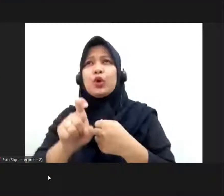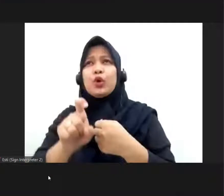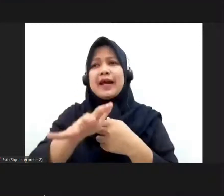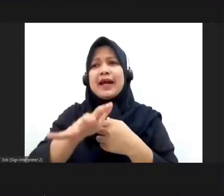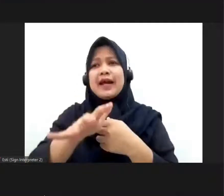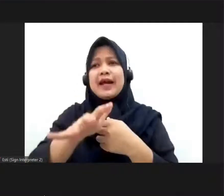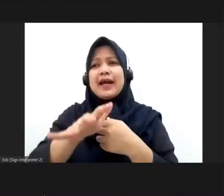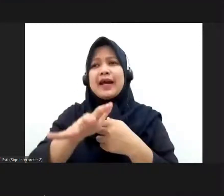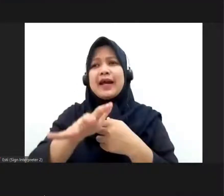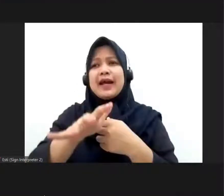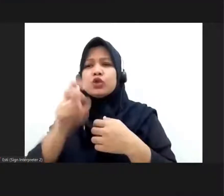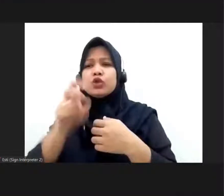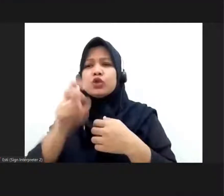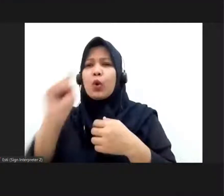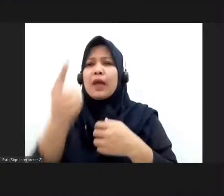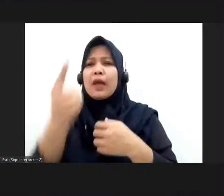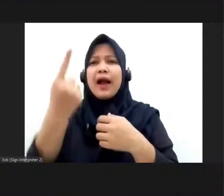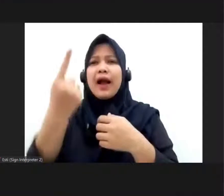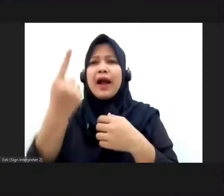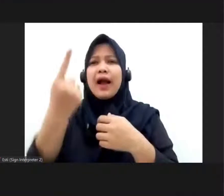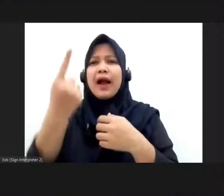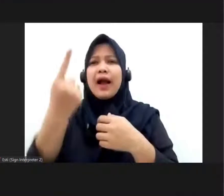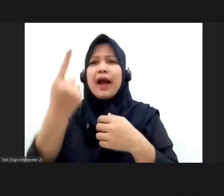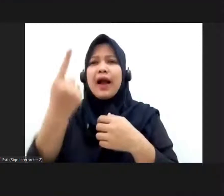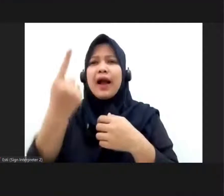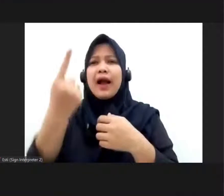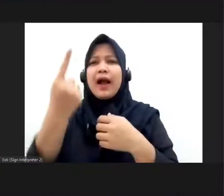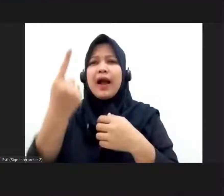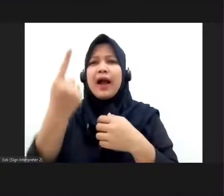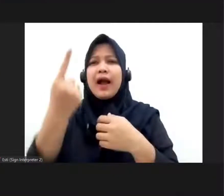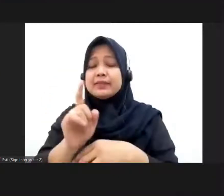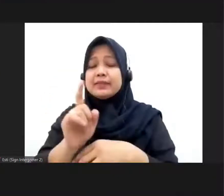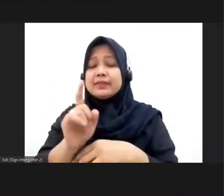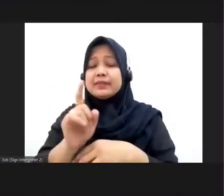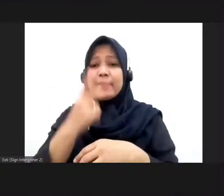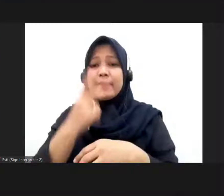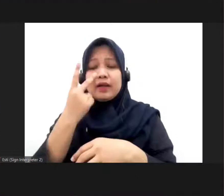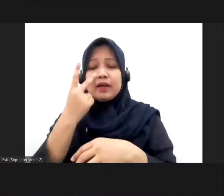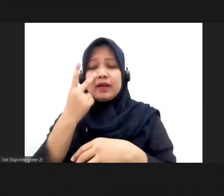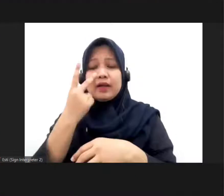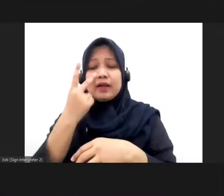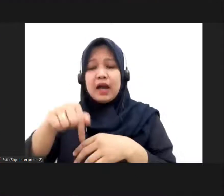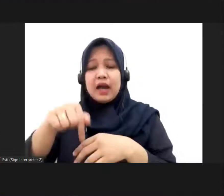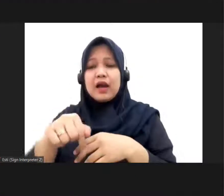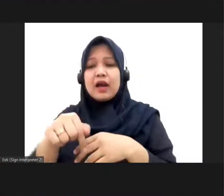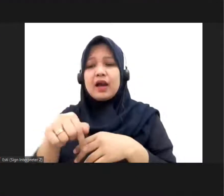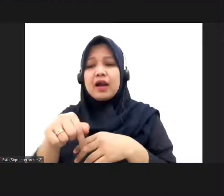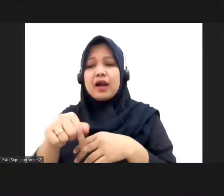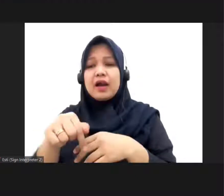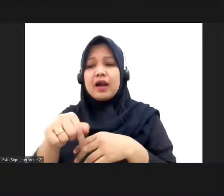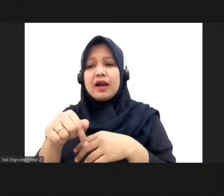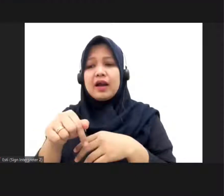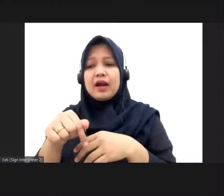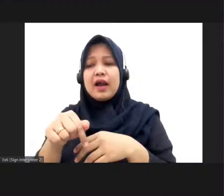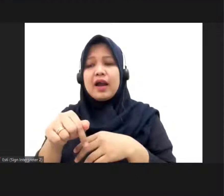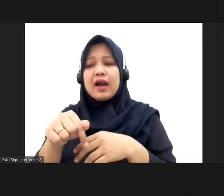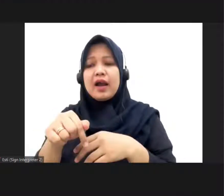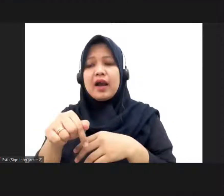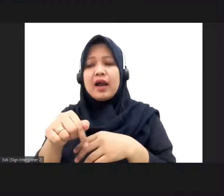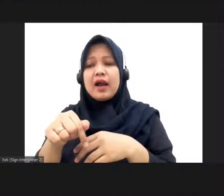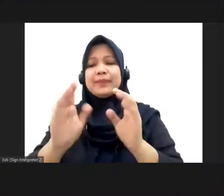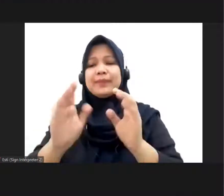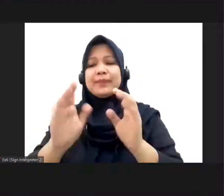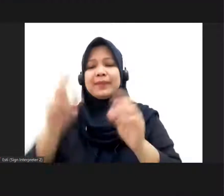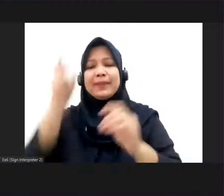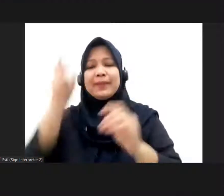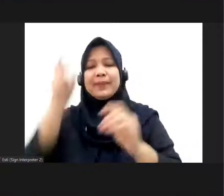at. In terms of coordination, what has become very clear is that in terms of emergency preparedness, there has